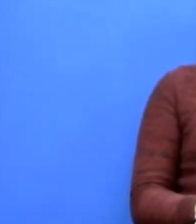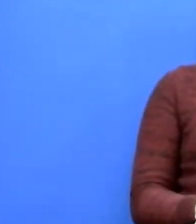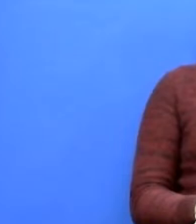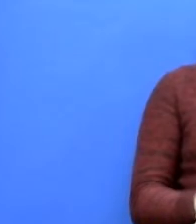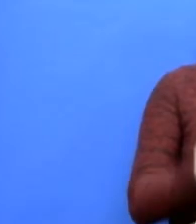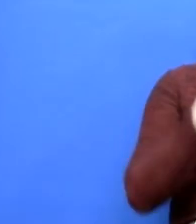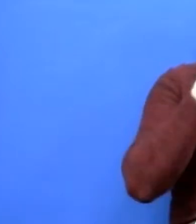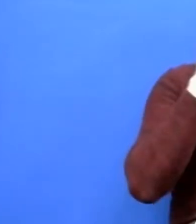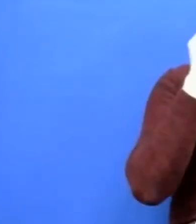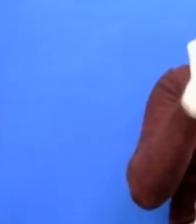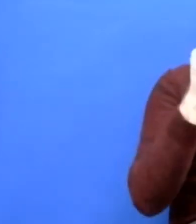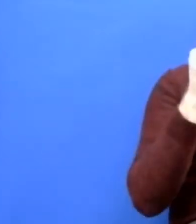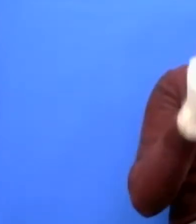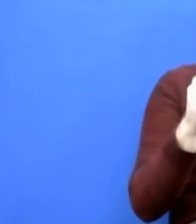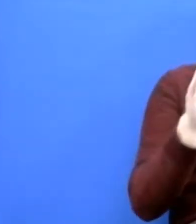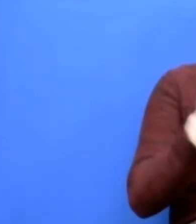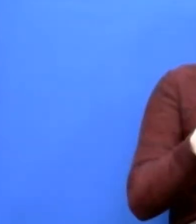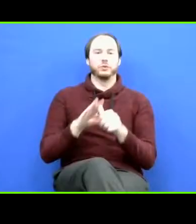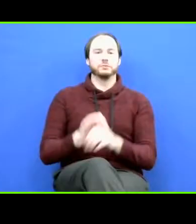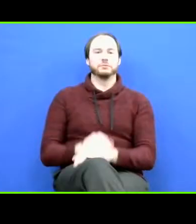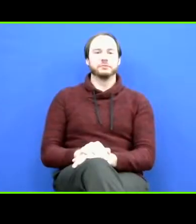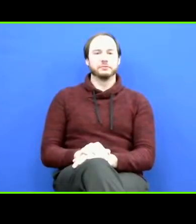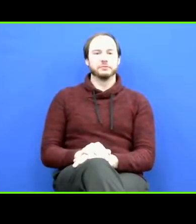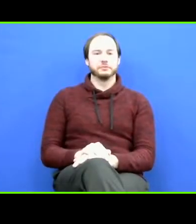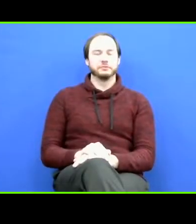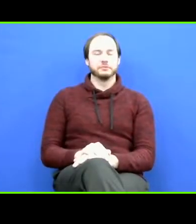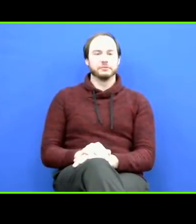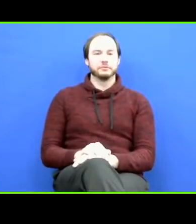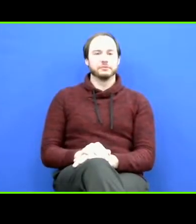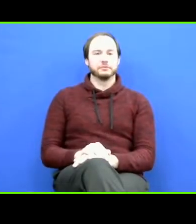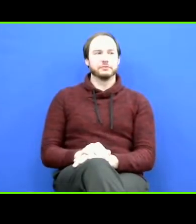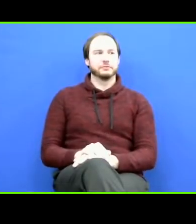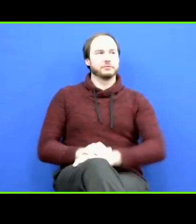Hearing and seeing none, please call the roll.